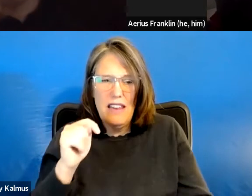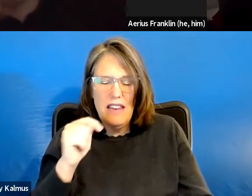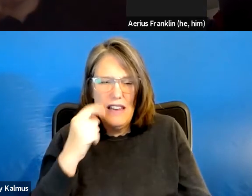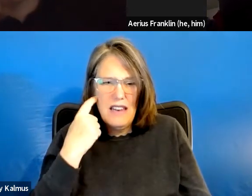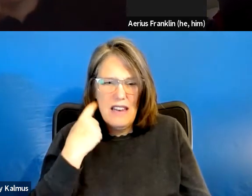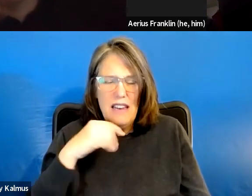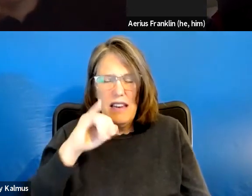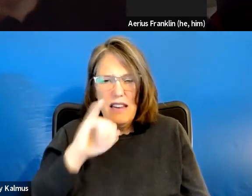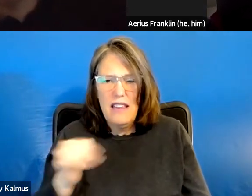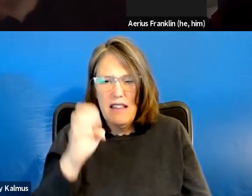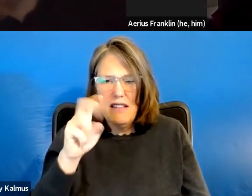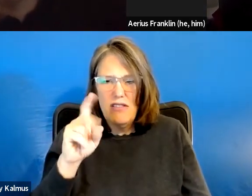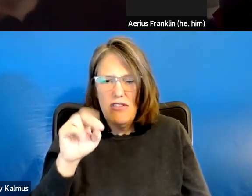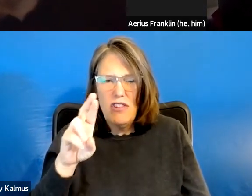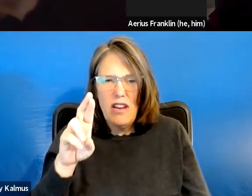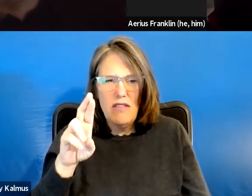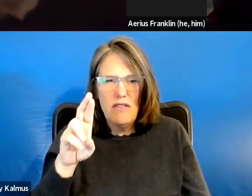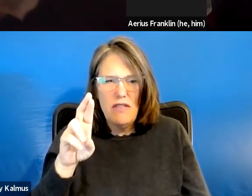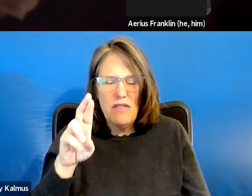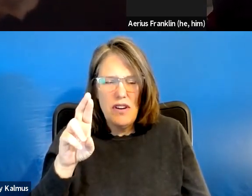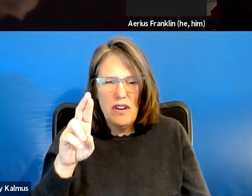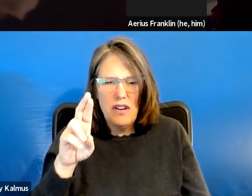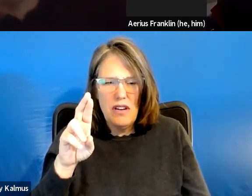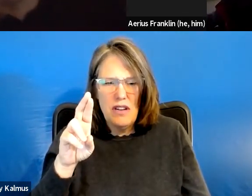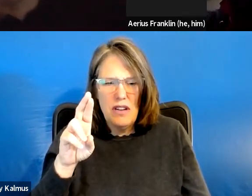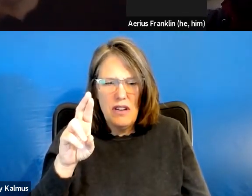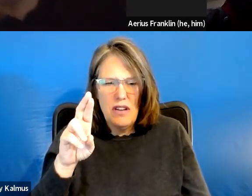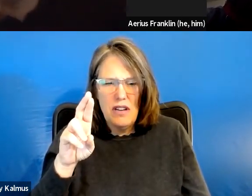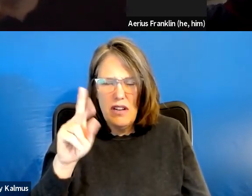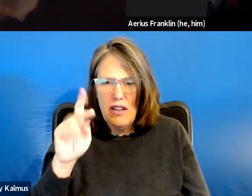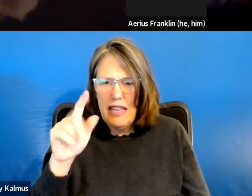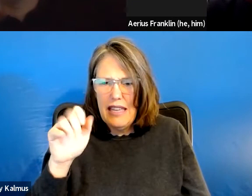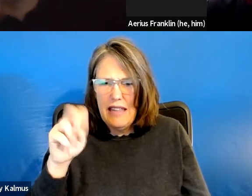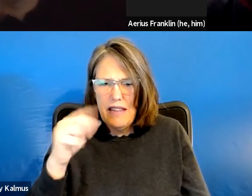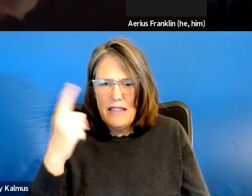Jennifer Chaffin and Jennifer Keelan. Shelley got it. Yep.